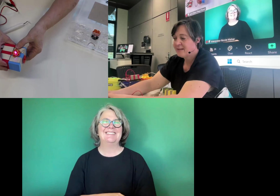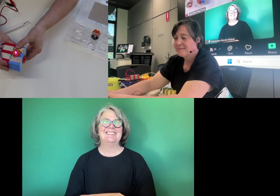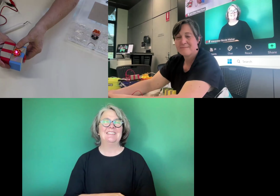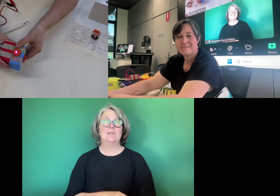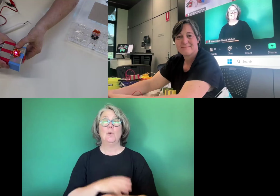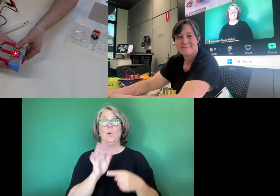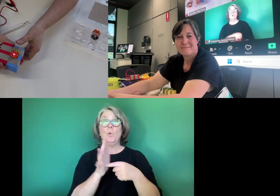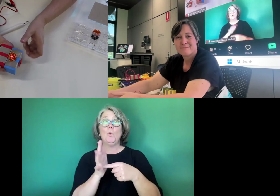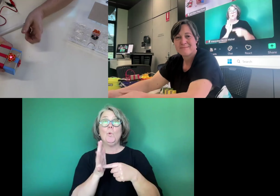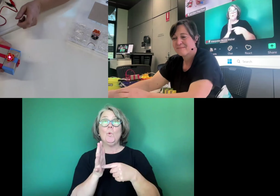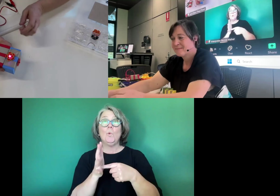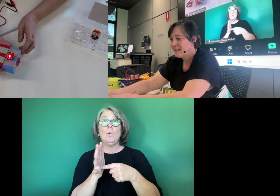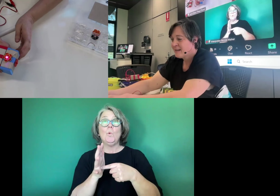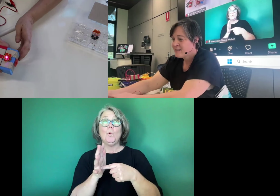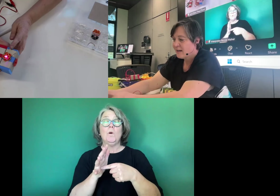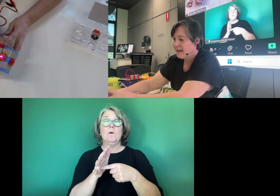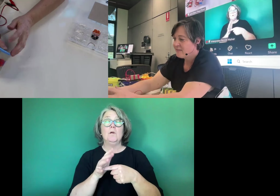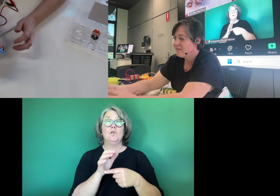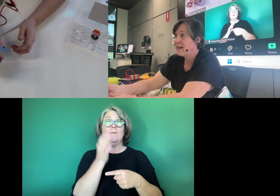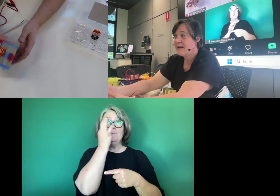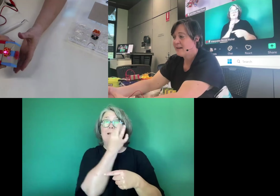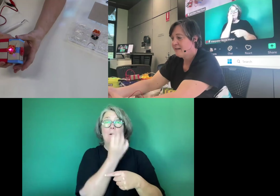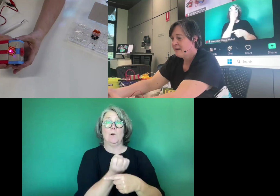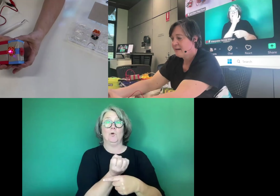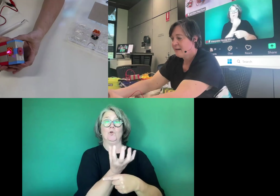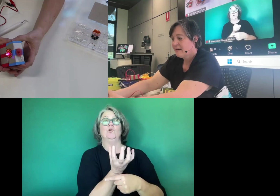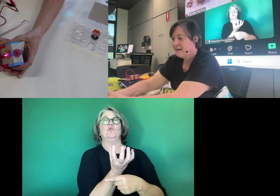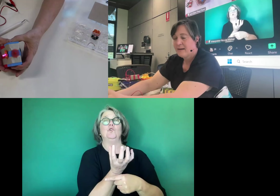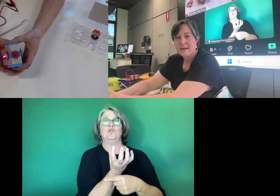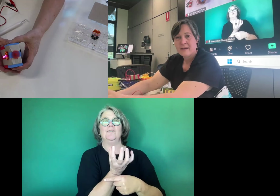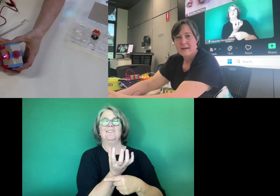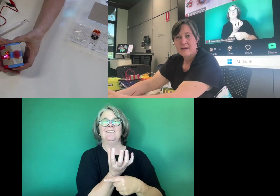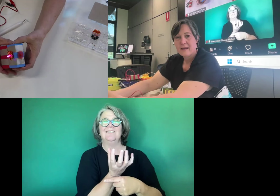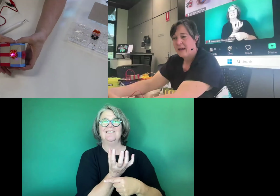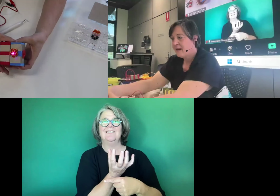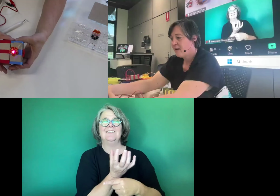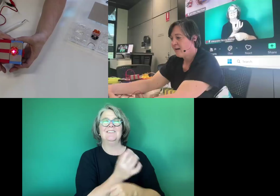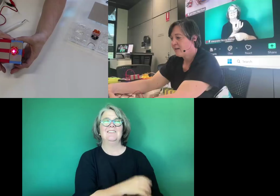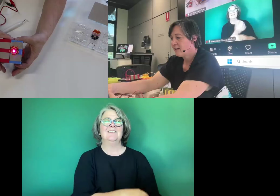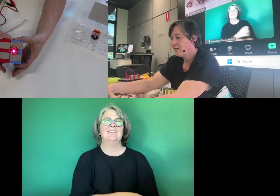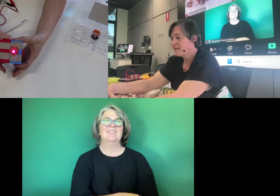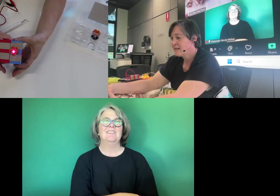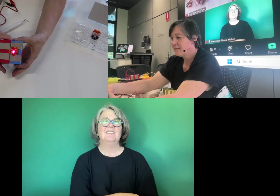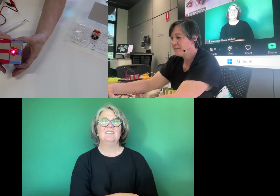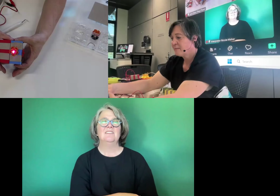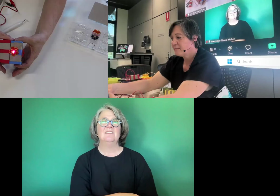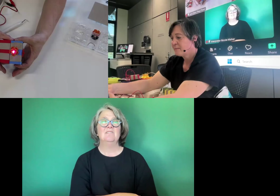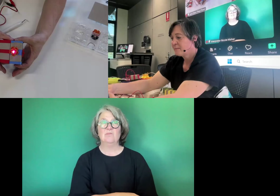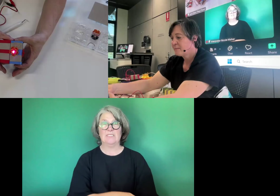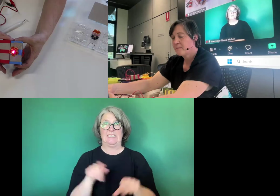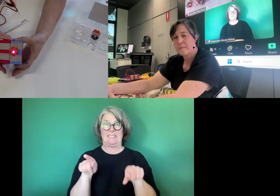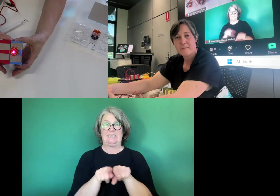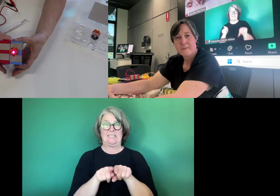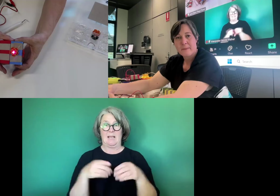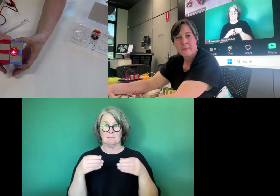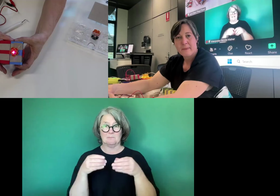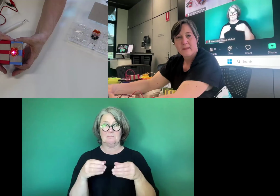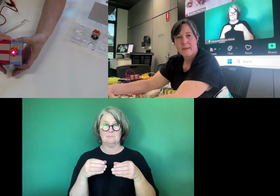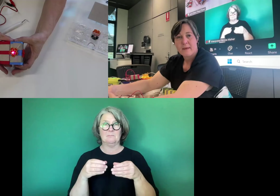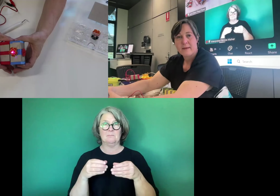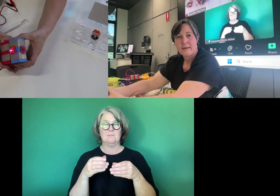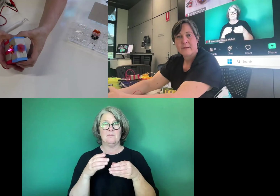light going. So I have the fan and light going on the same.